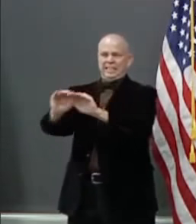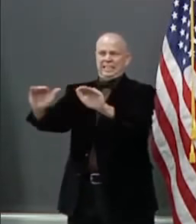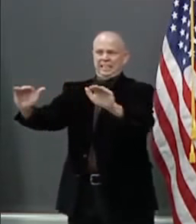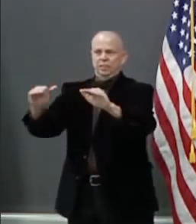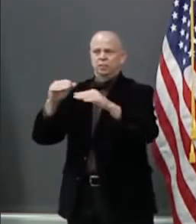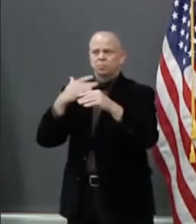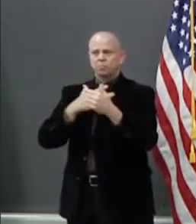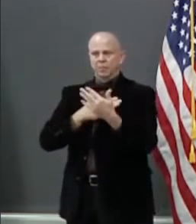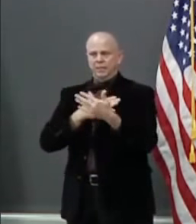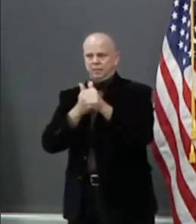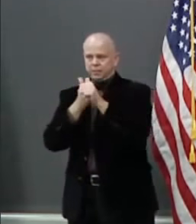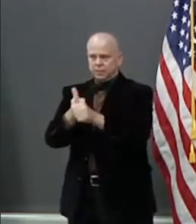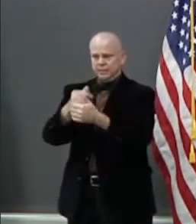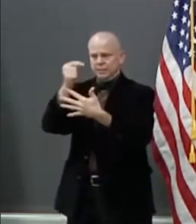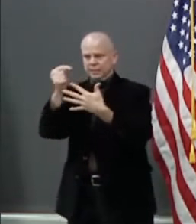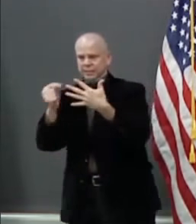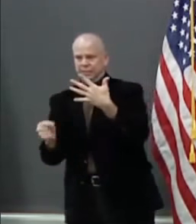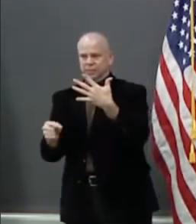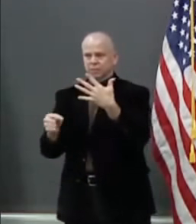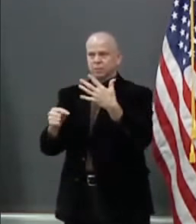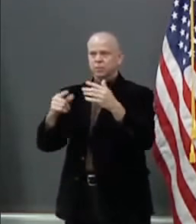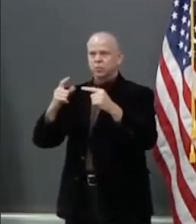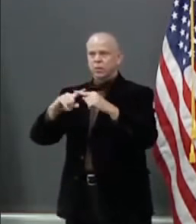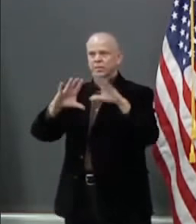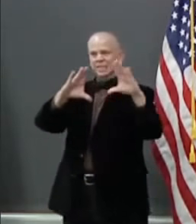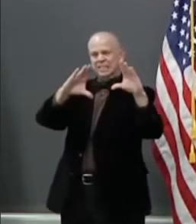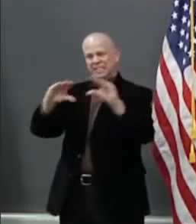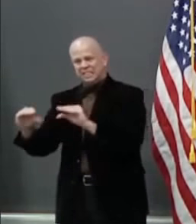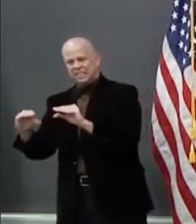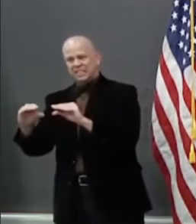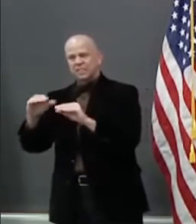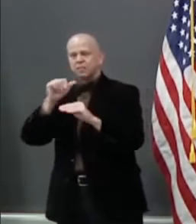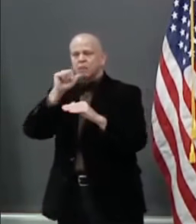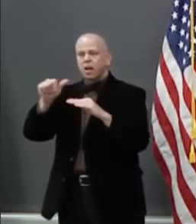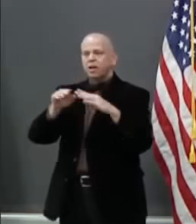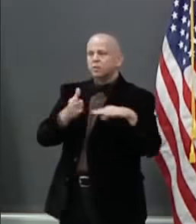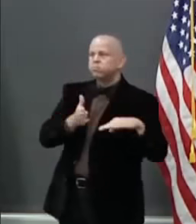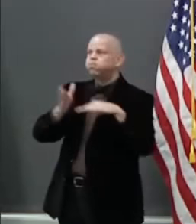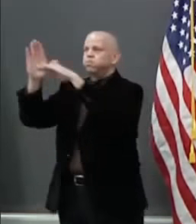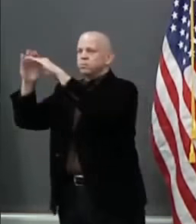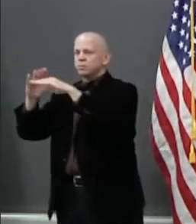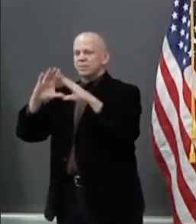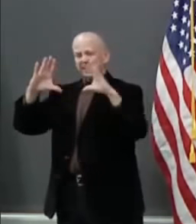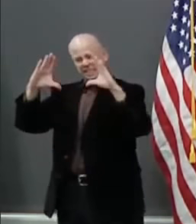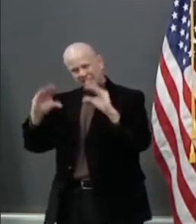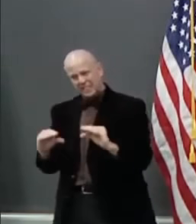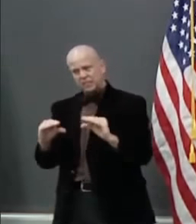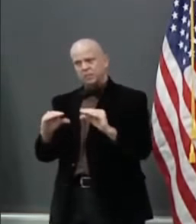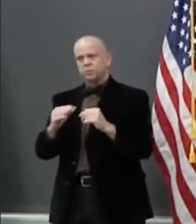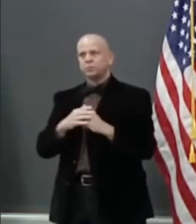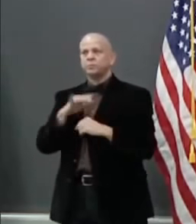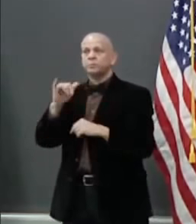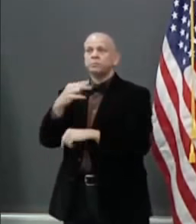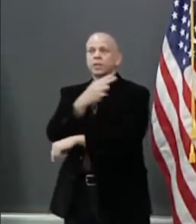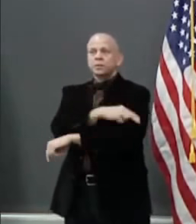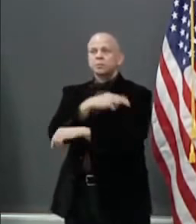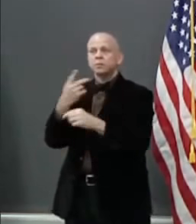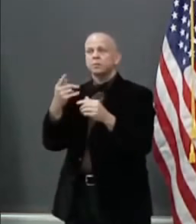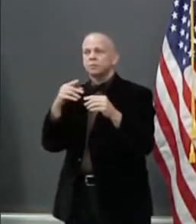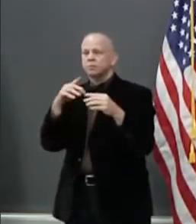help blunt that curve, flatten the curves, as you've heard, and preserve that hospital capacity so it's there for every one of us in case we need